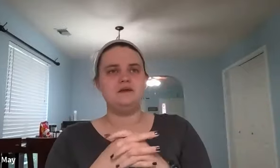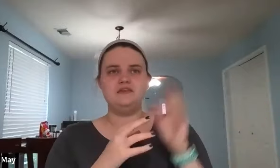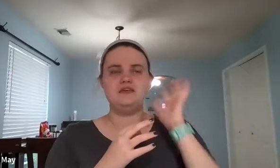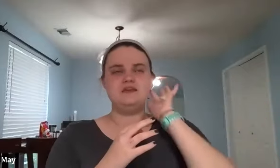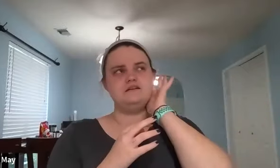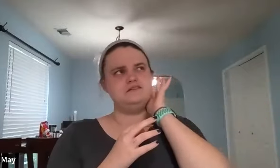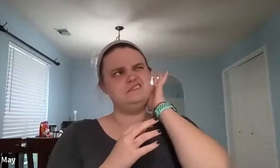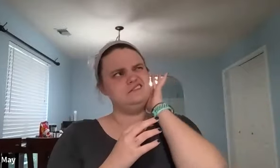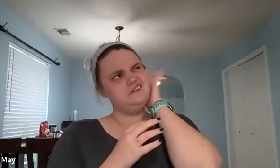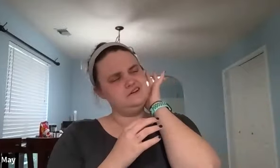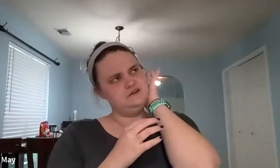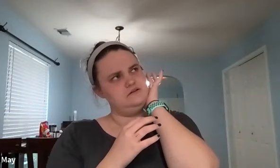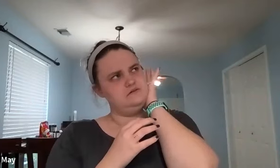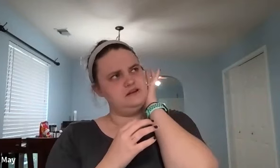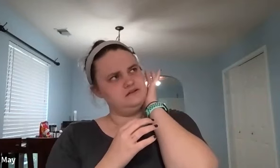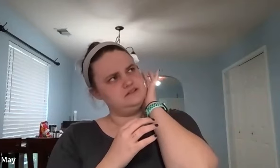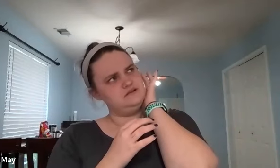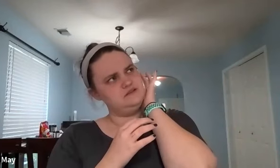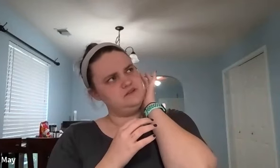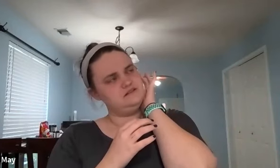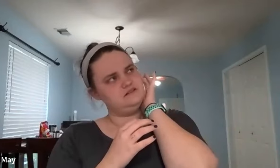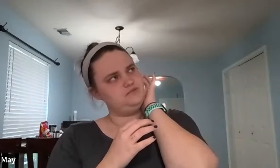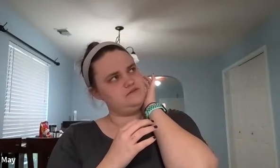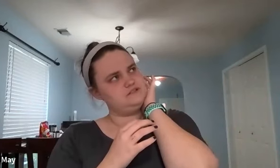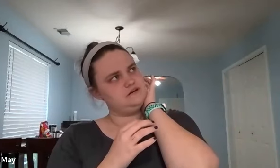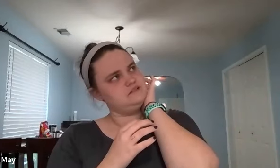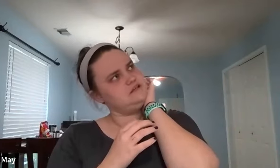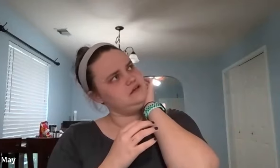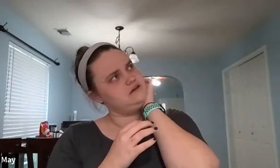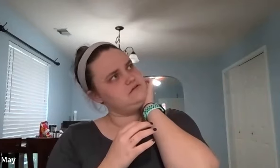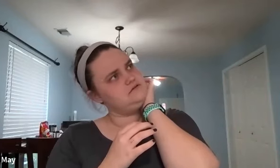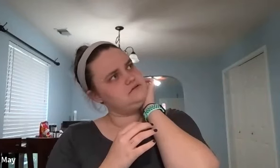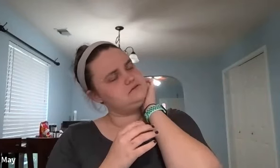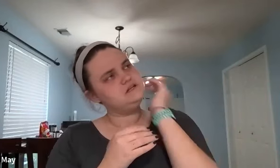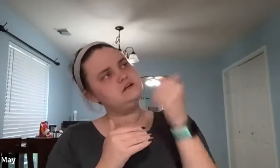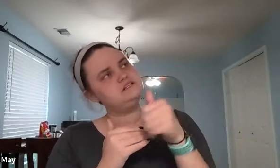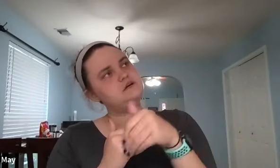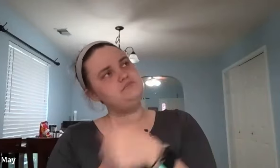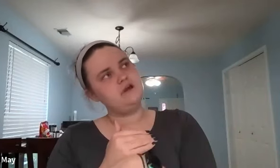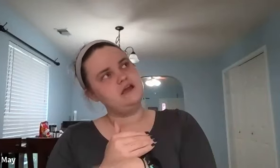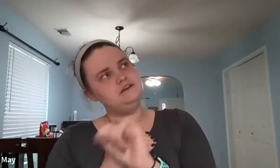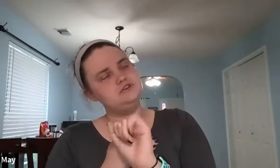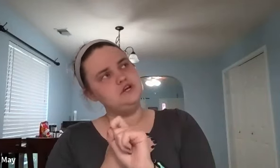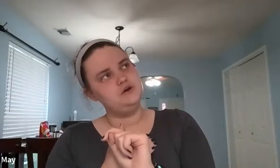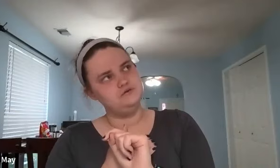And then what else? There's something else at breakfast that I was thinking of. So we already did our bread, like our